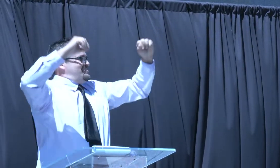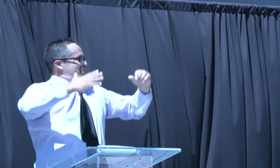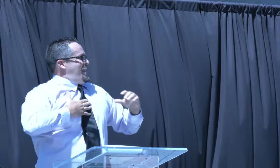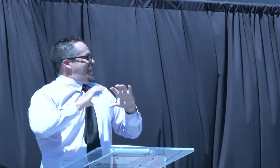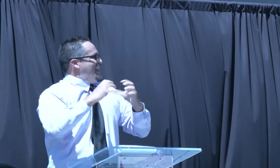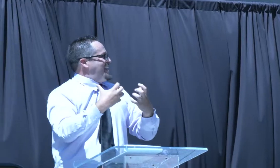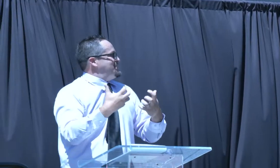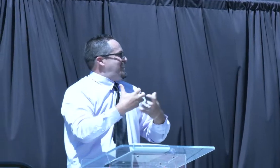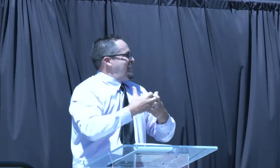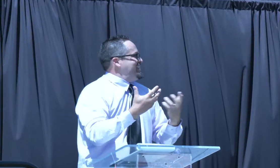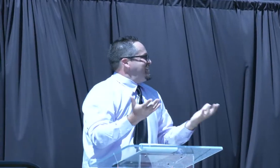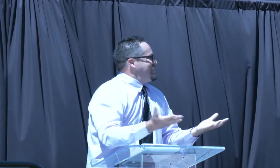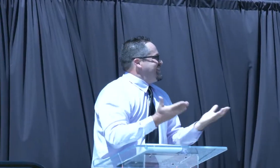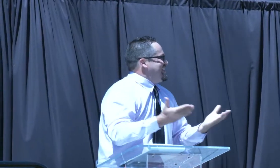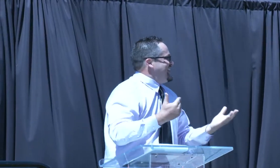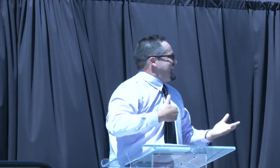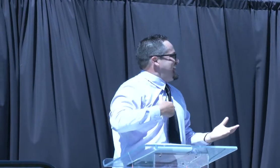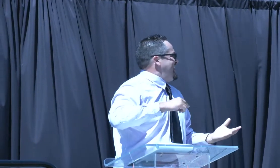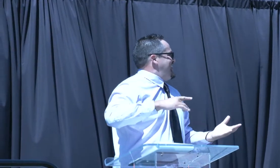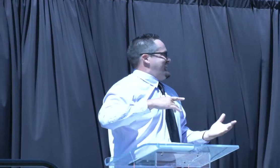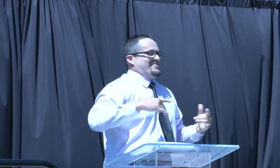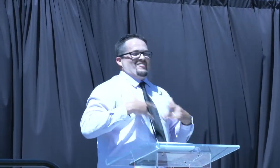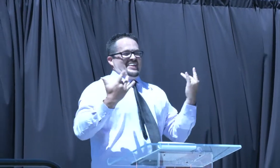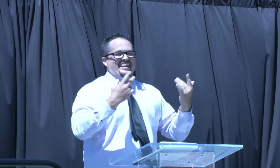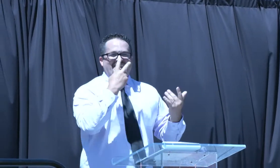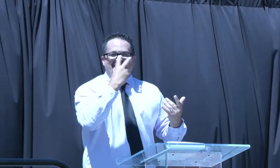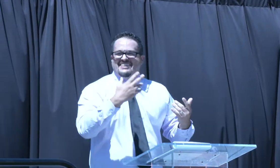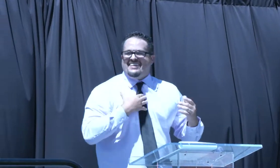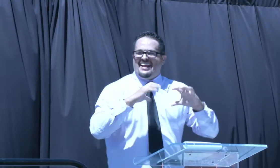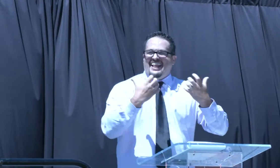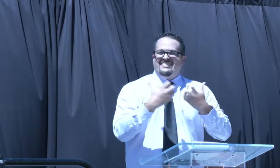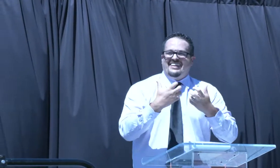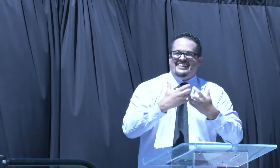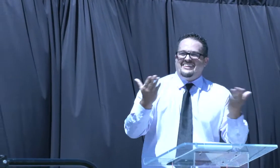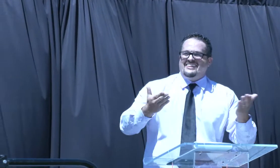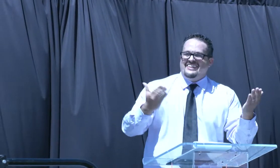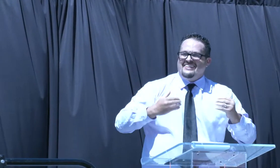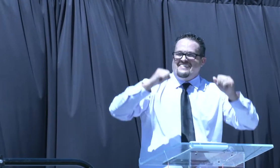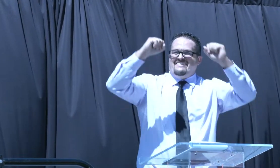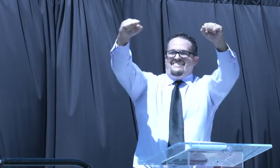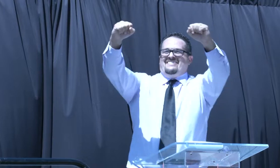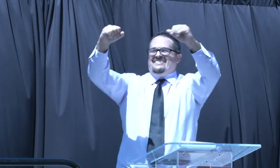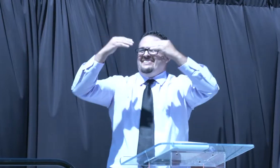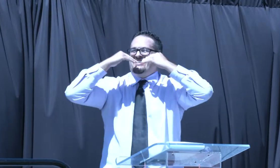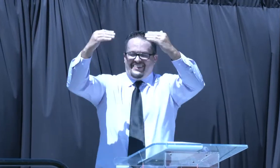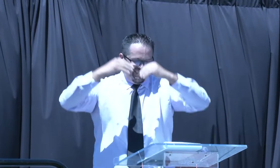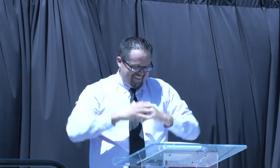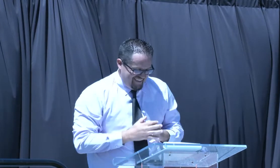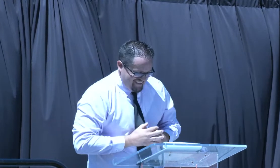1998, let's go. Any of my former classmates here? I'm really thrilled to see you guys all here. Thank